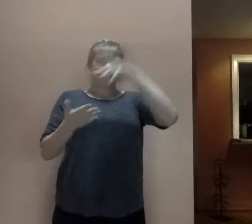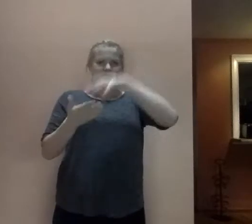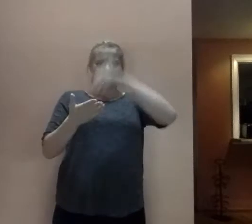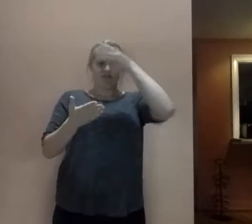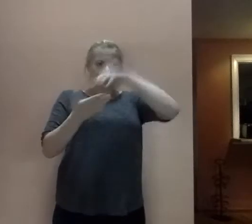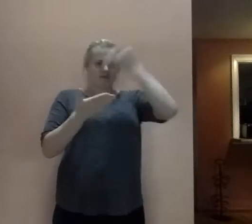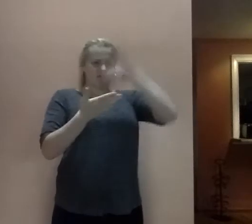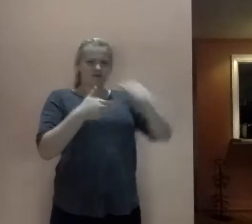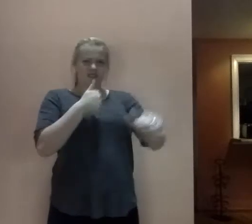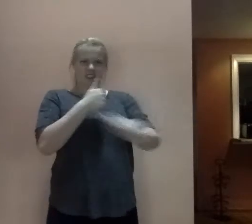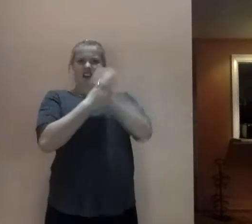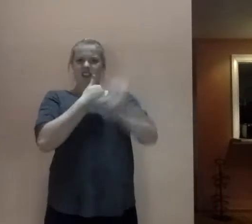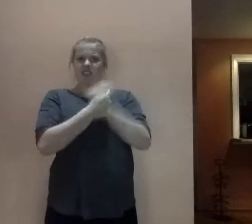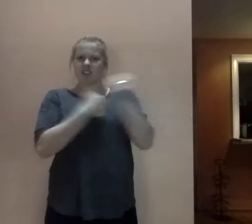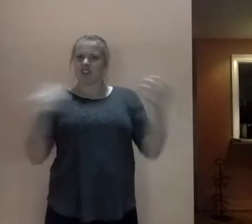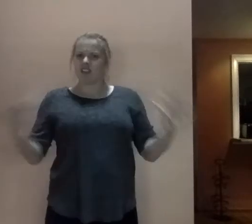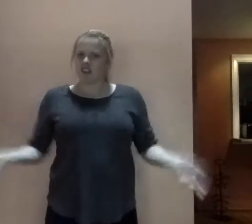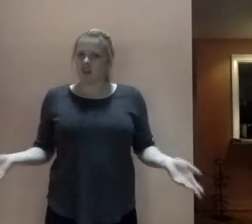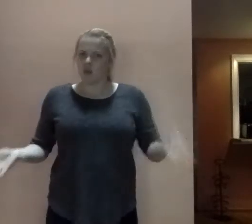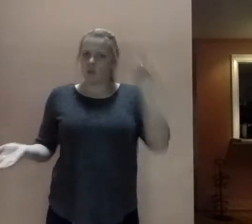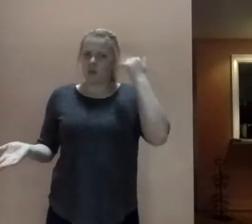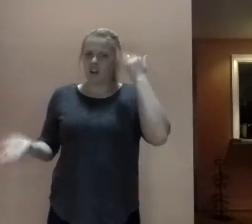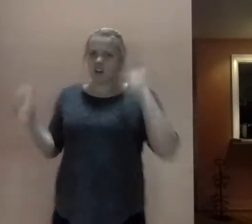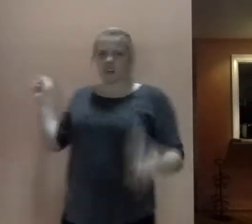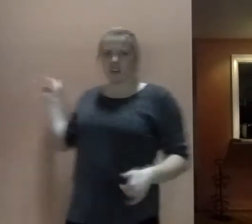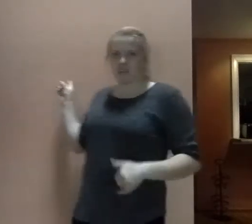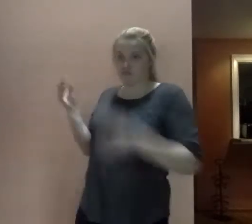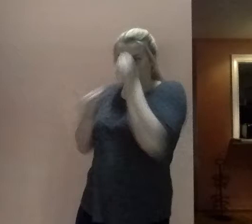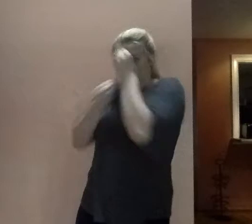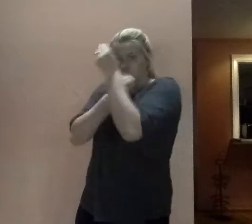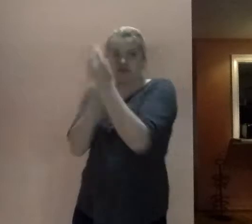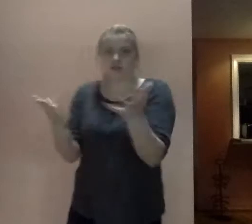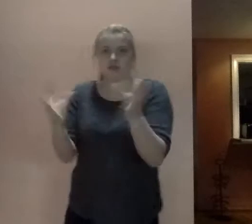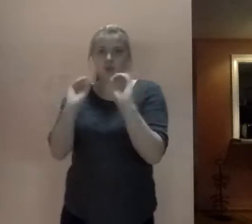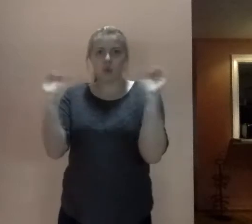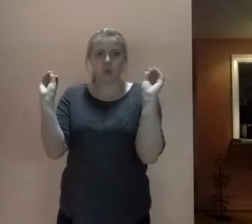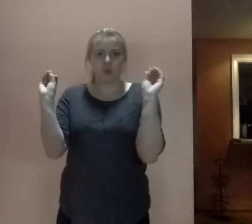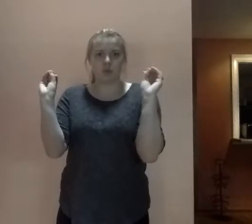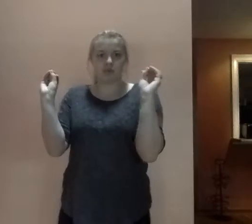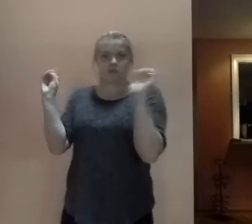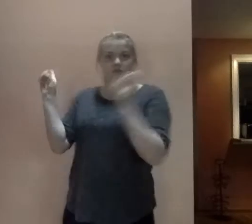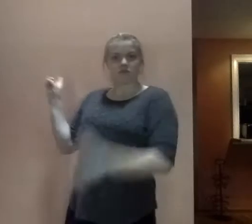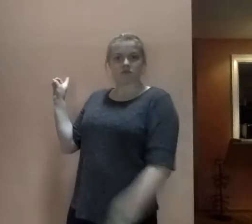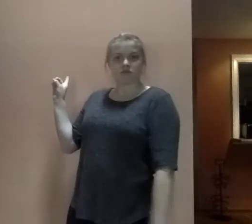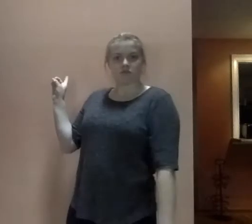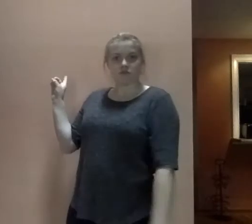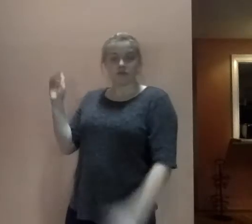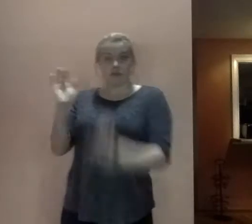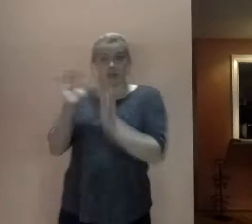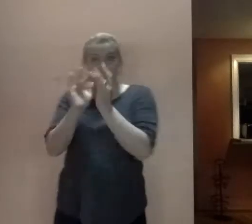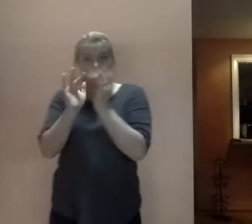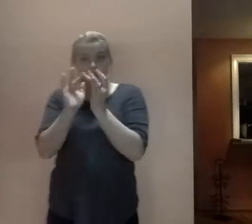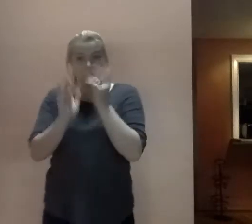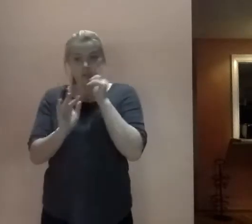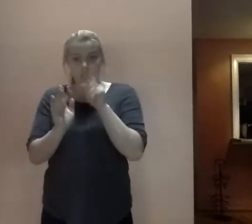it from the American Cancer Society, the largest cancer group in the nation? When I went on their website, I was shocked to see that none of this information